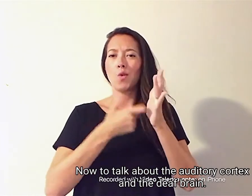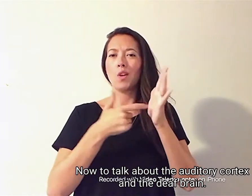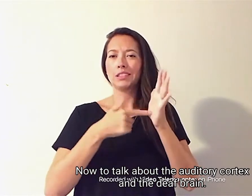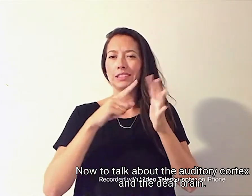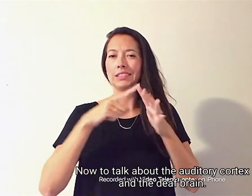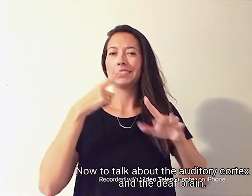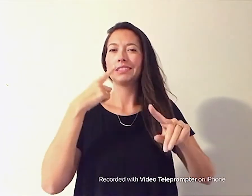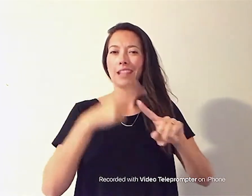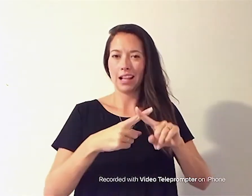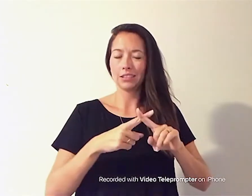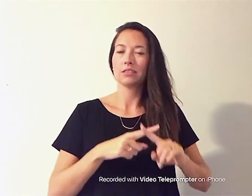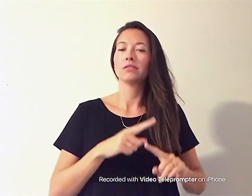deaf brain.